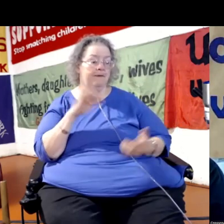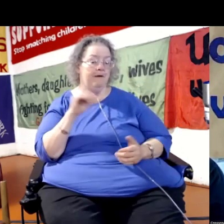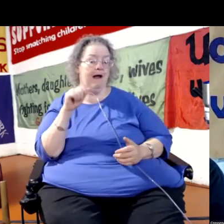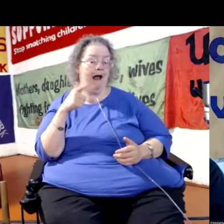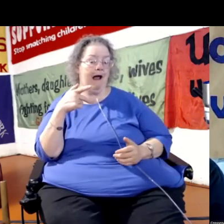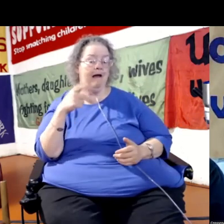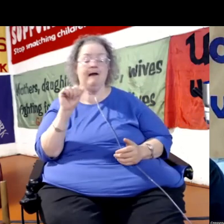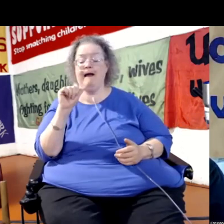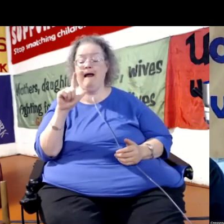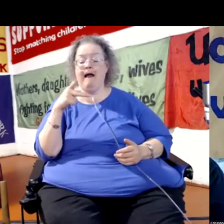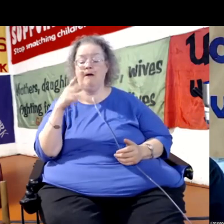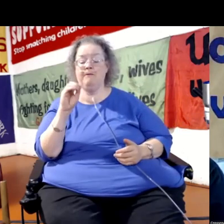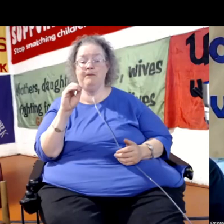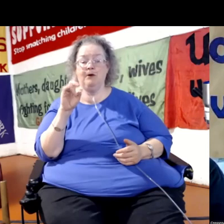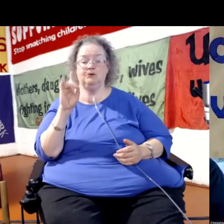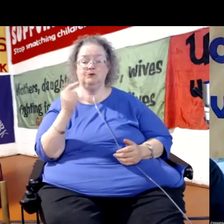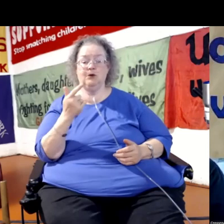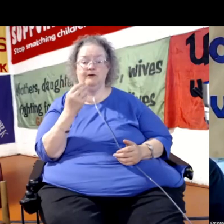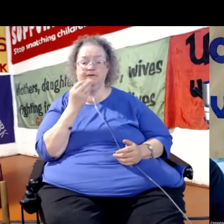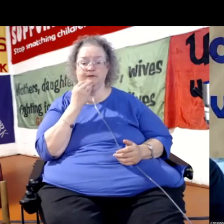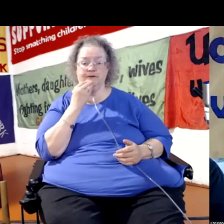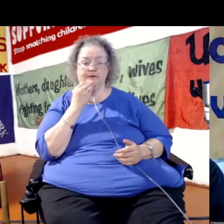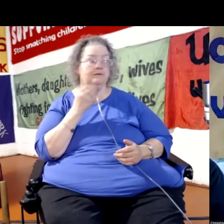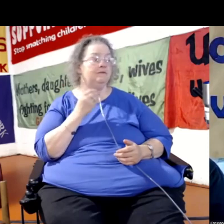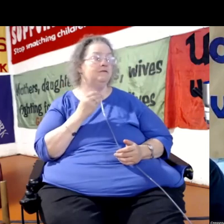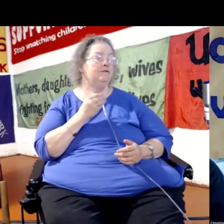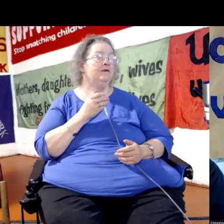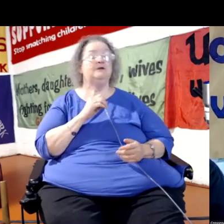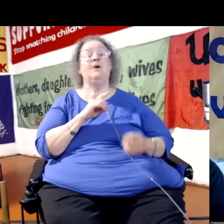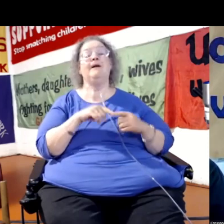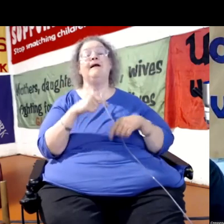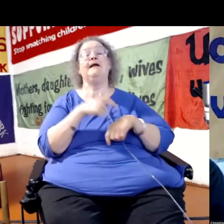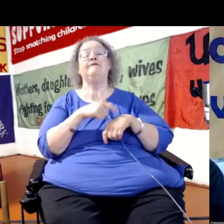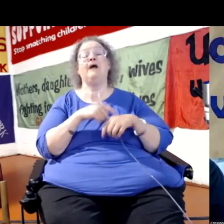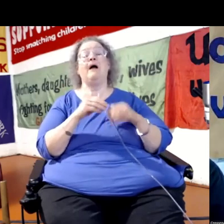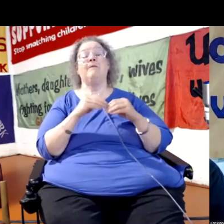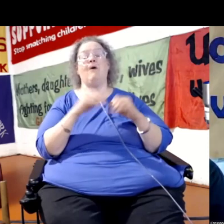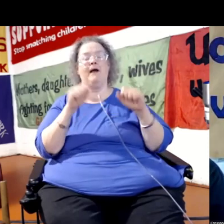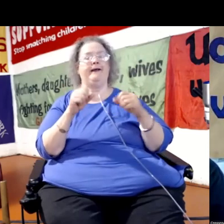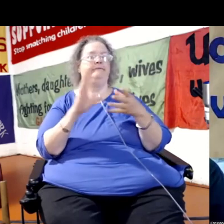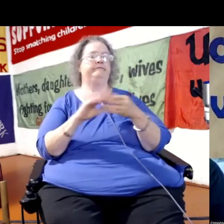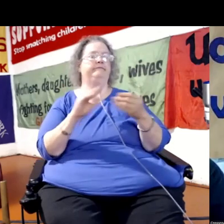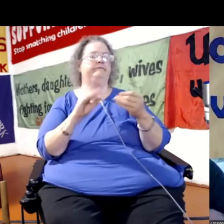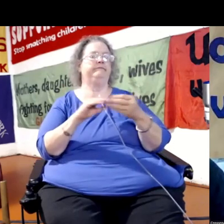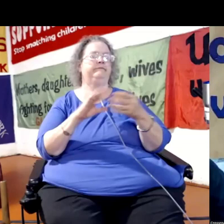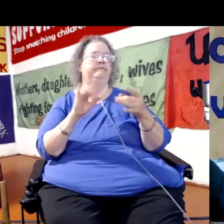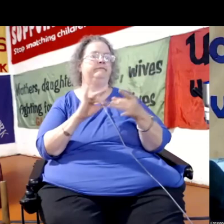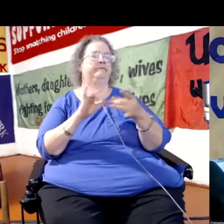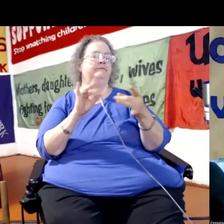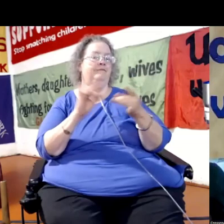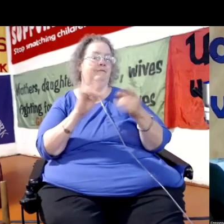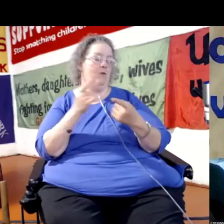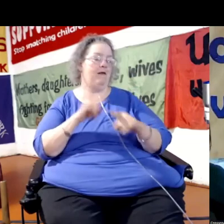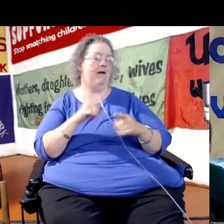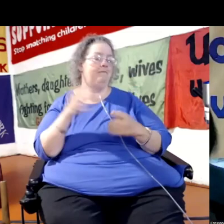I get more time, I can tell y'all some more things that happen within welfare rights, you